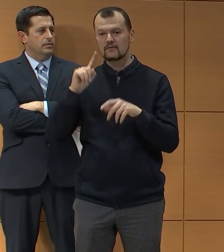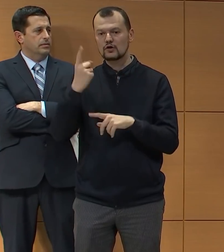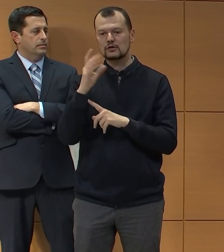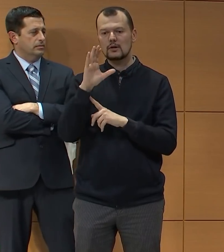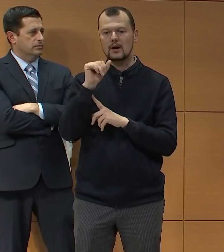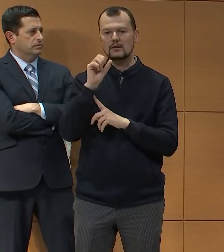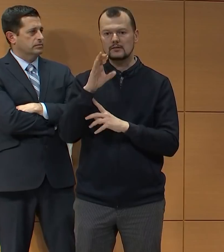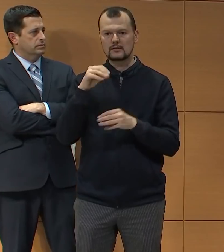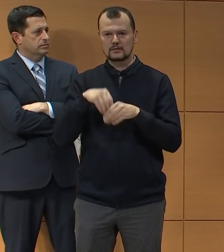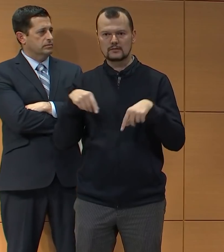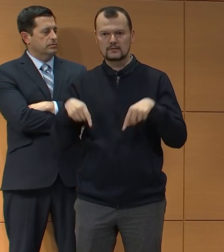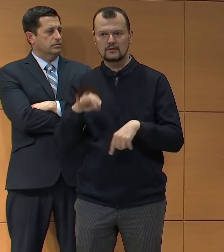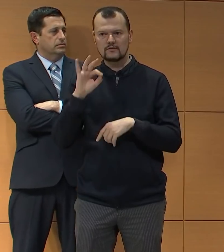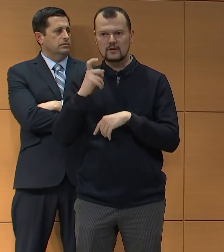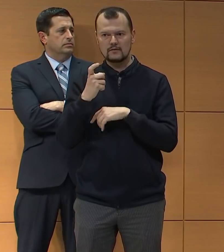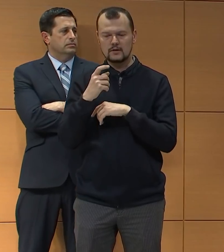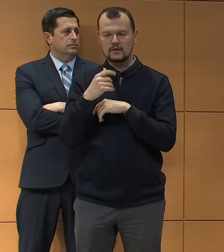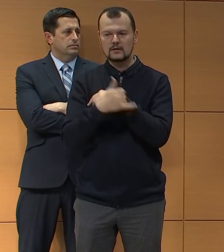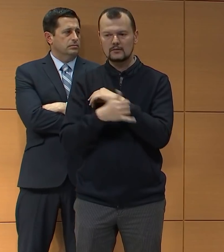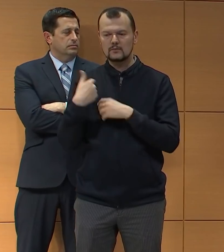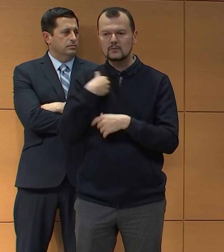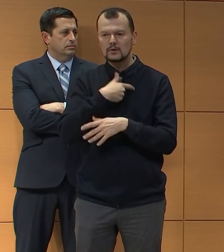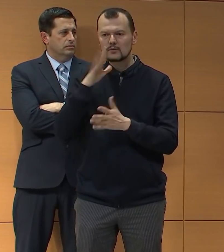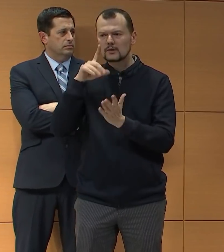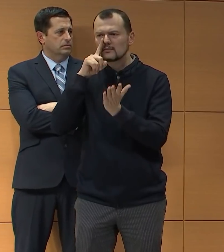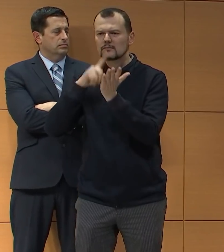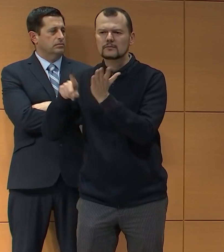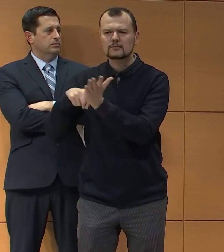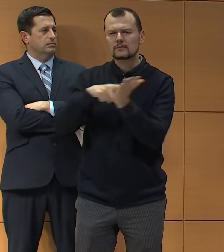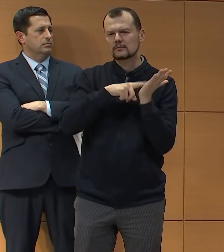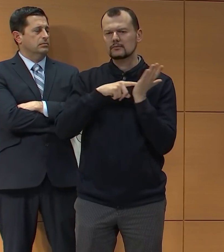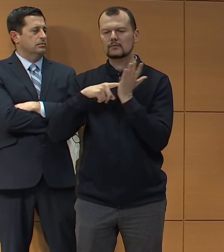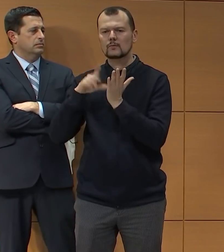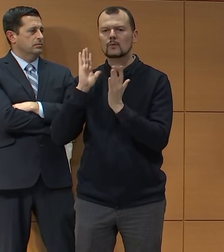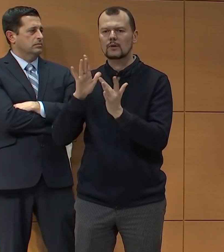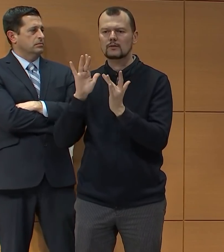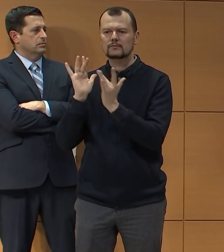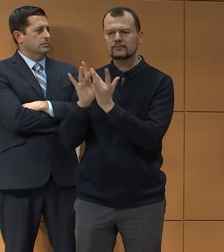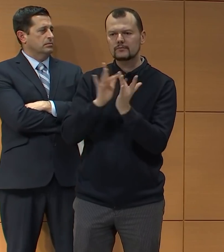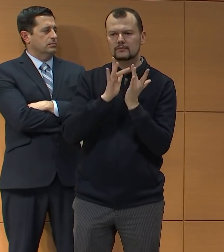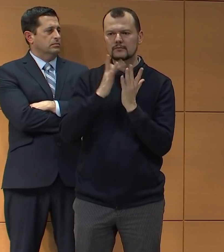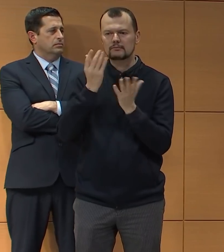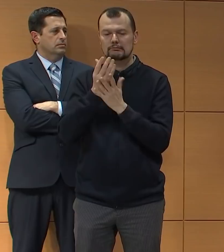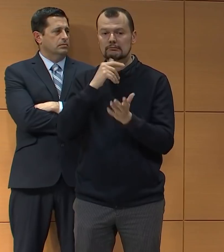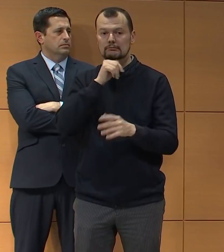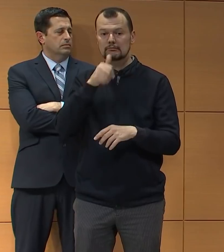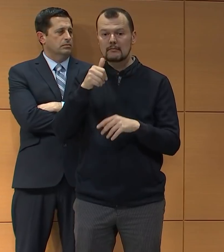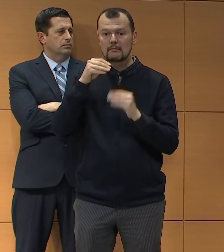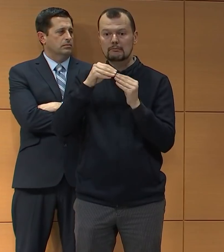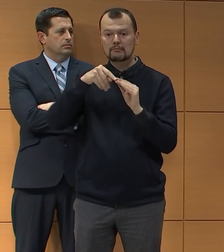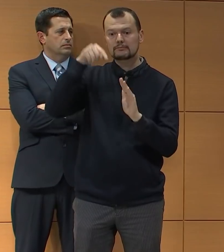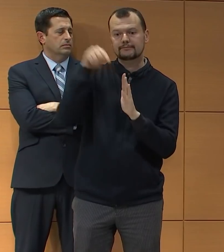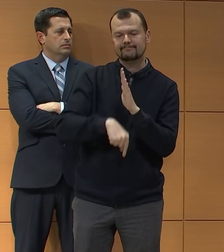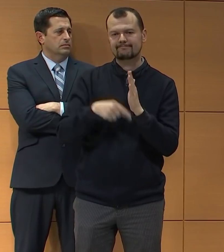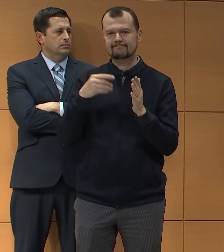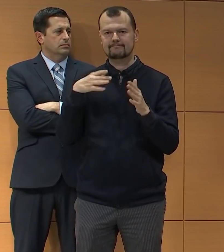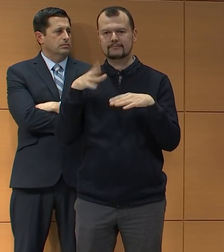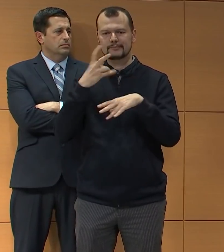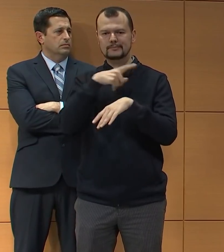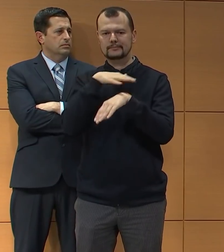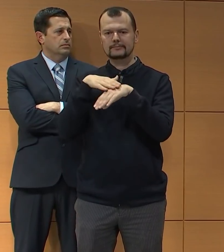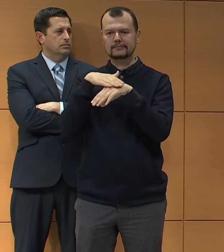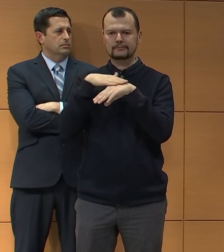done the contact investigations, I'm not going to go into details, but as Dr. Schwartz mentioned, the people